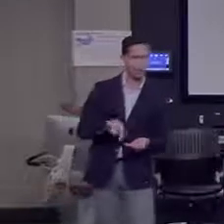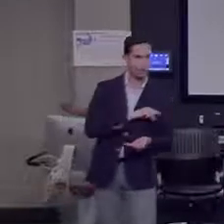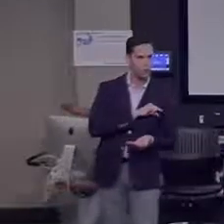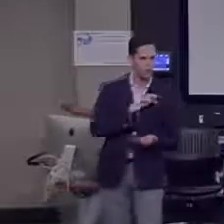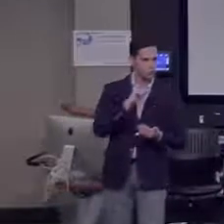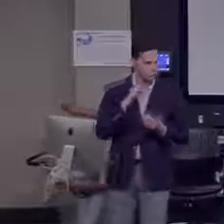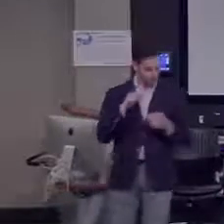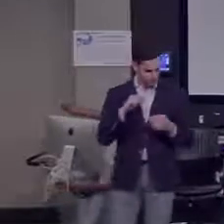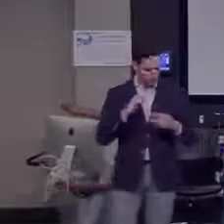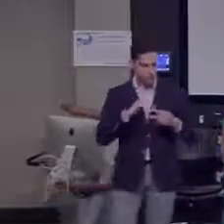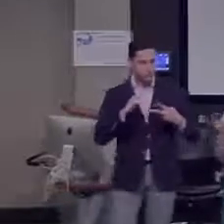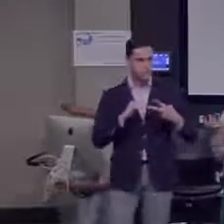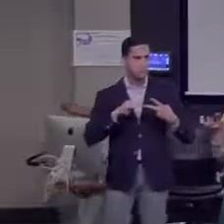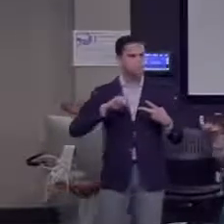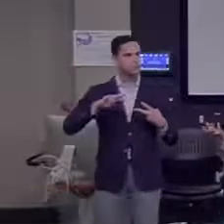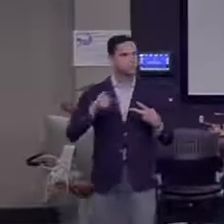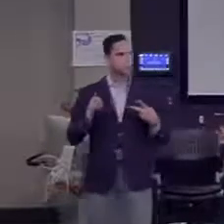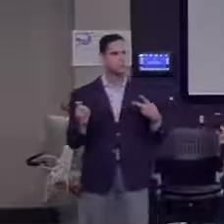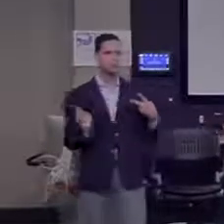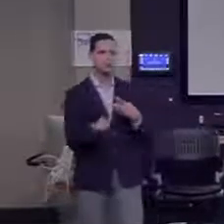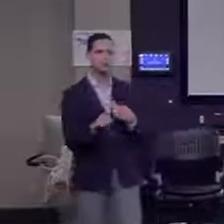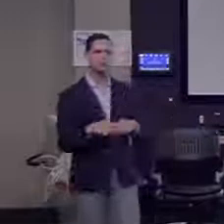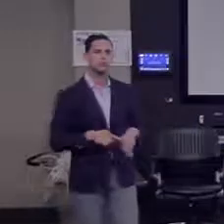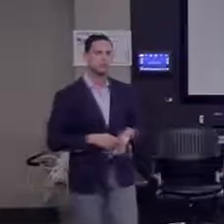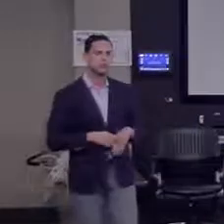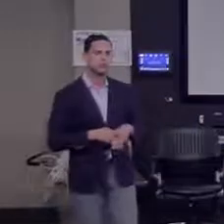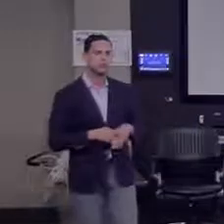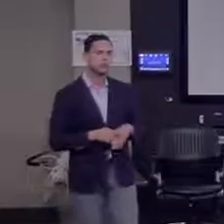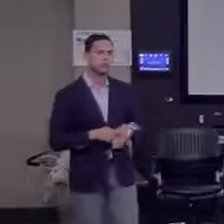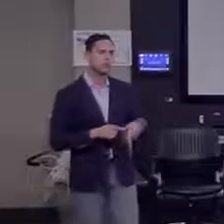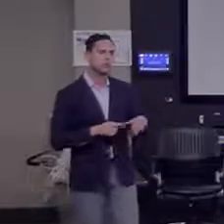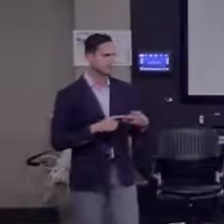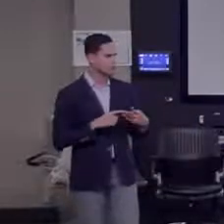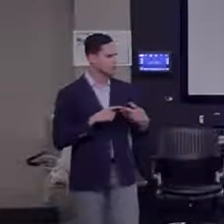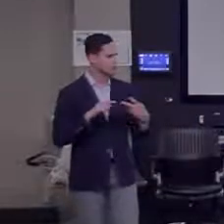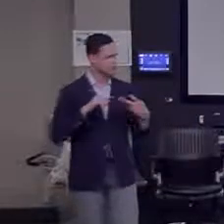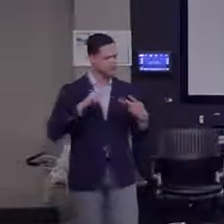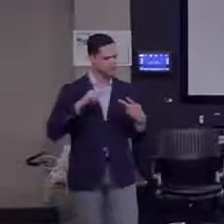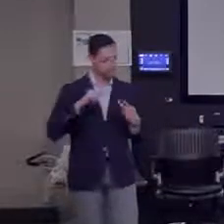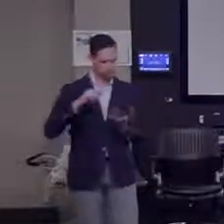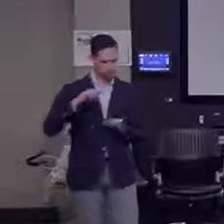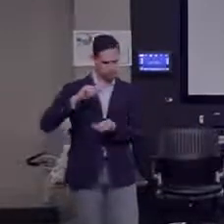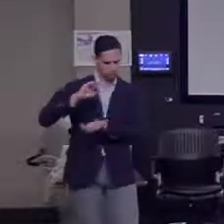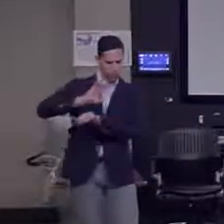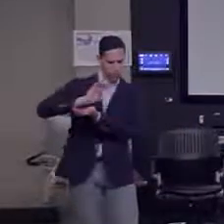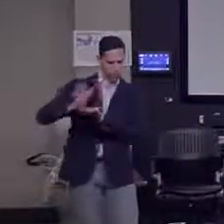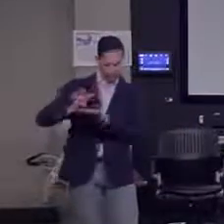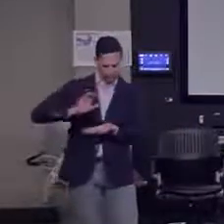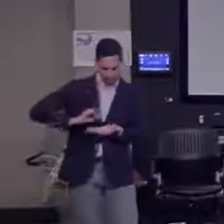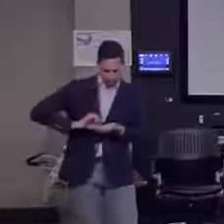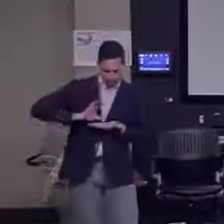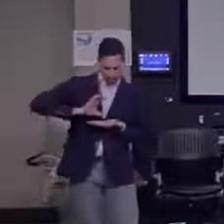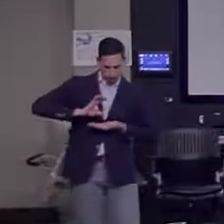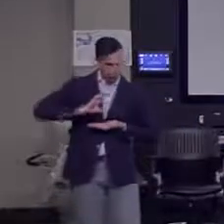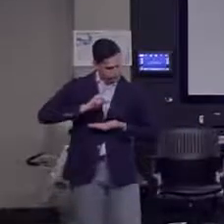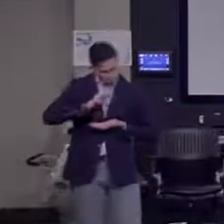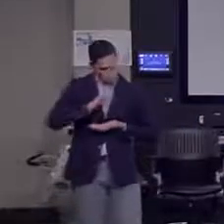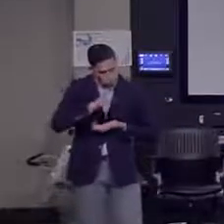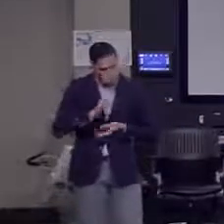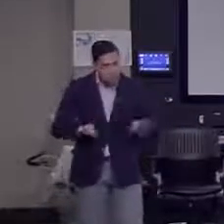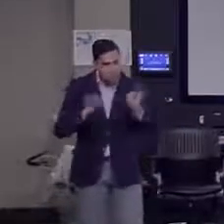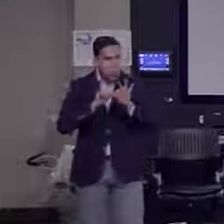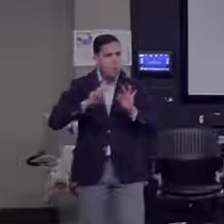we wanted to know was, how important is this quantity of language that children